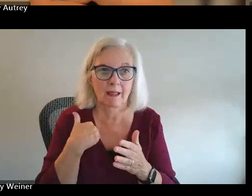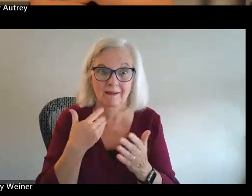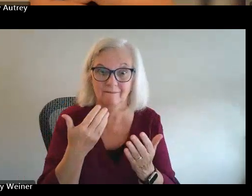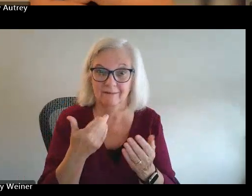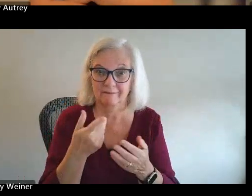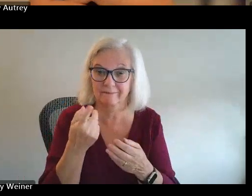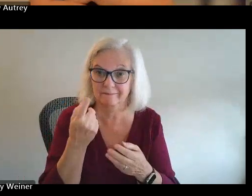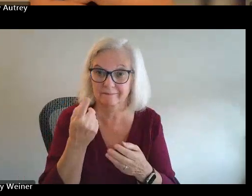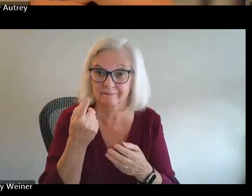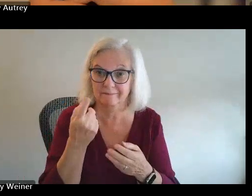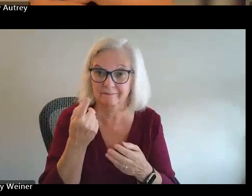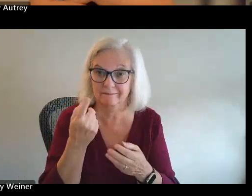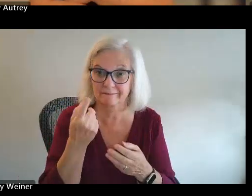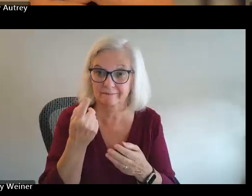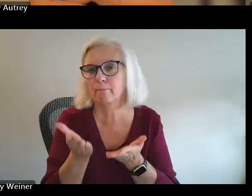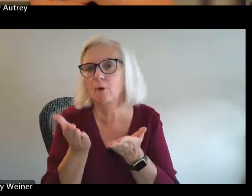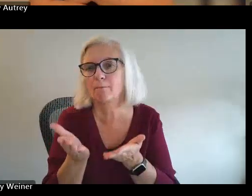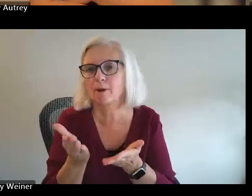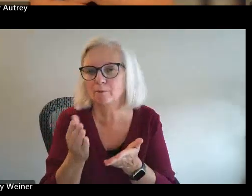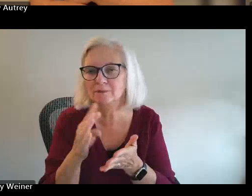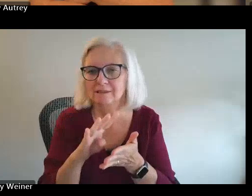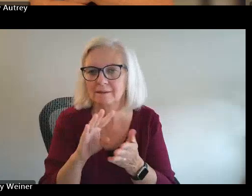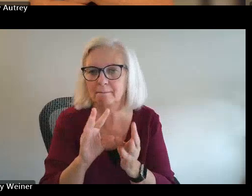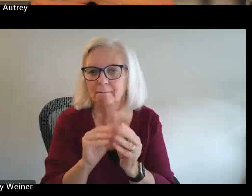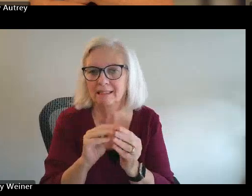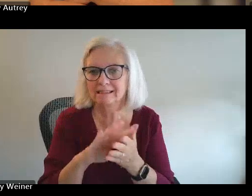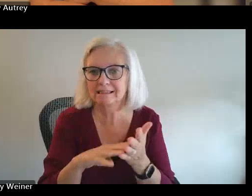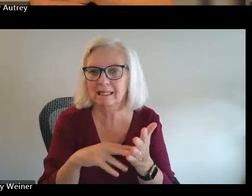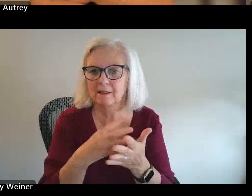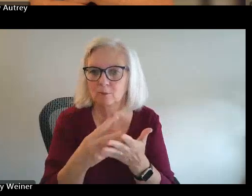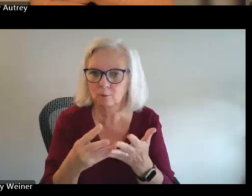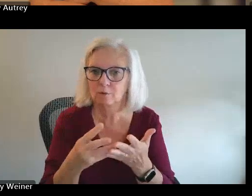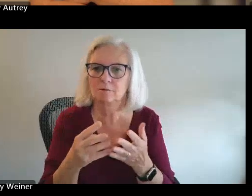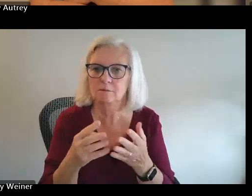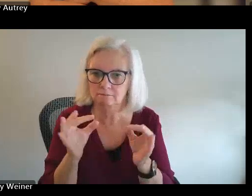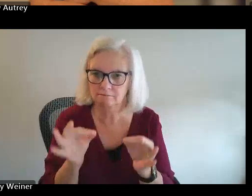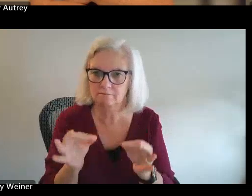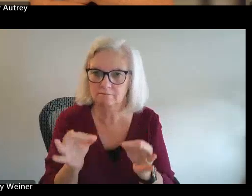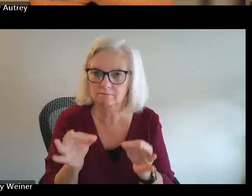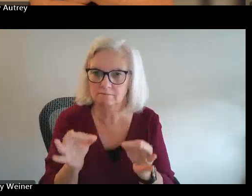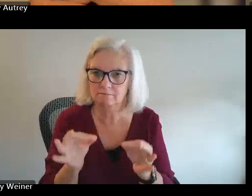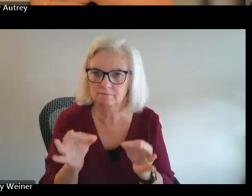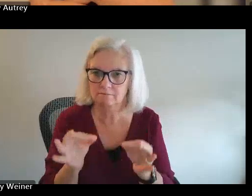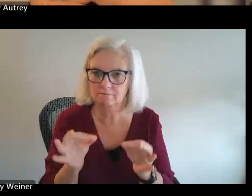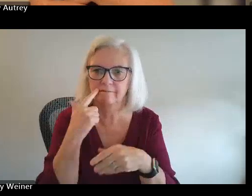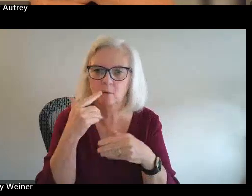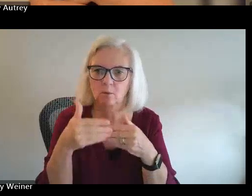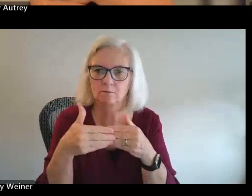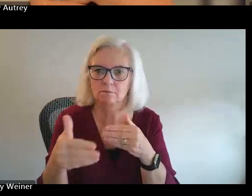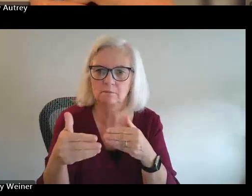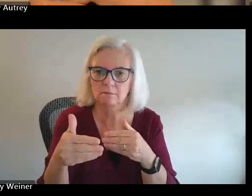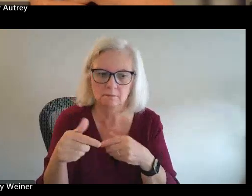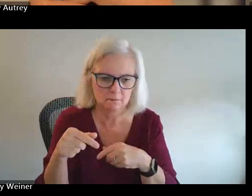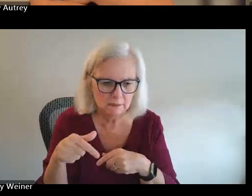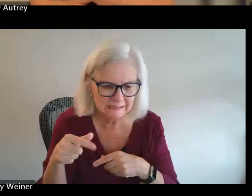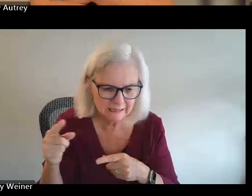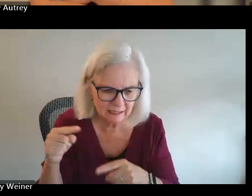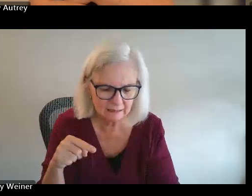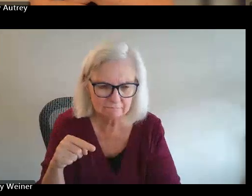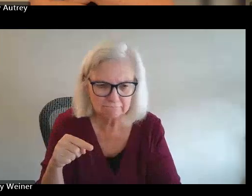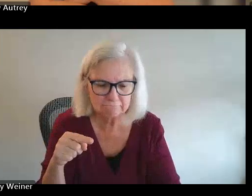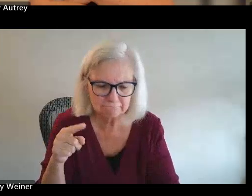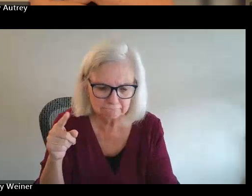So I move that we accept the proposed meeting schedule and just